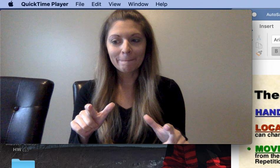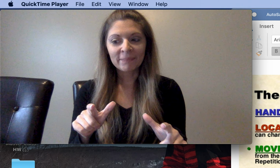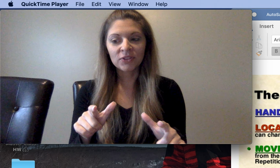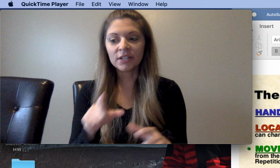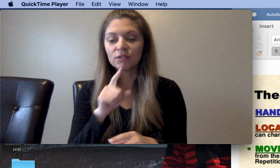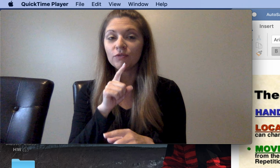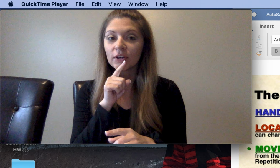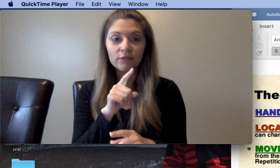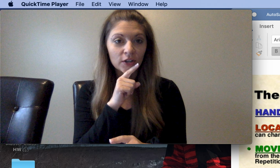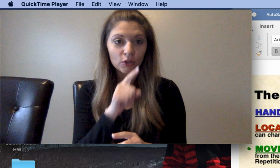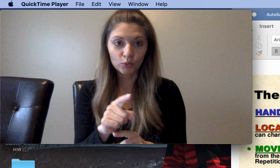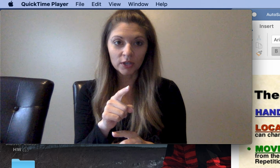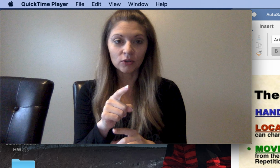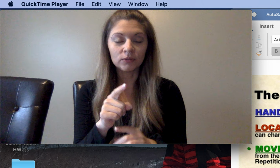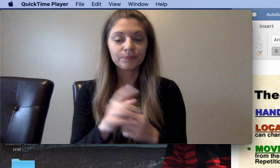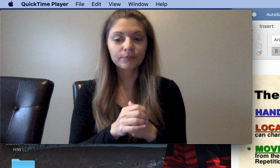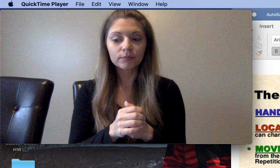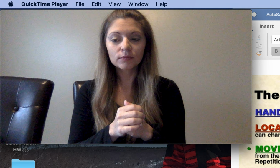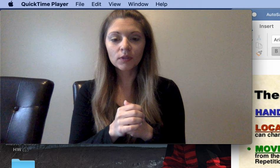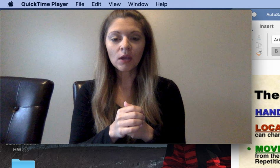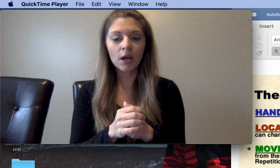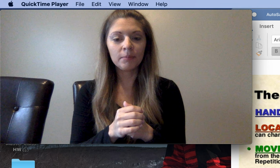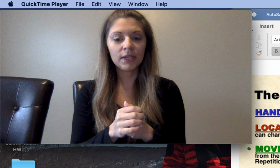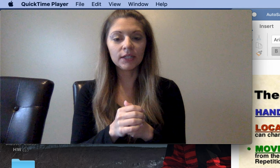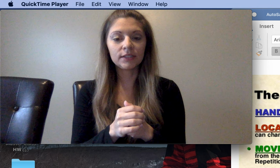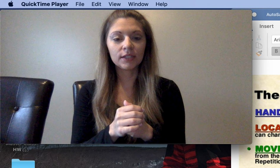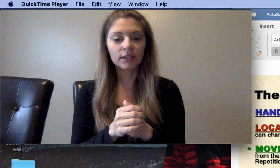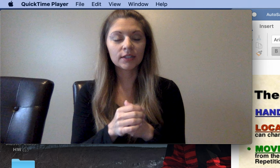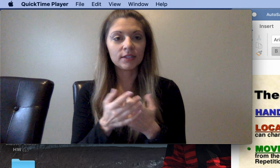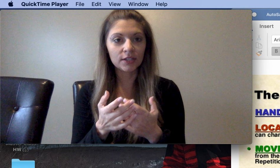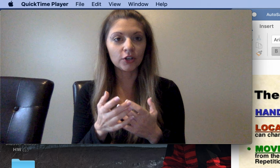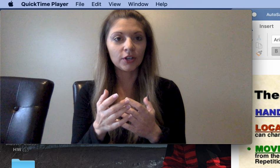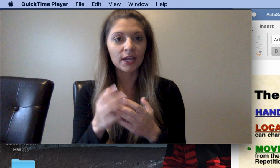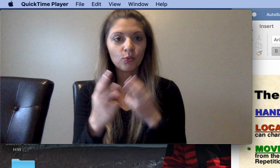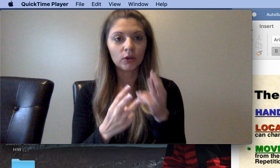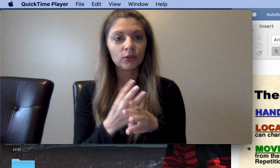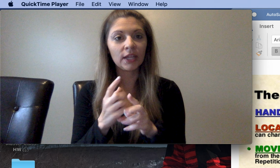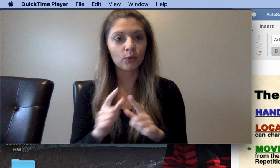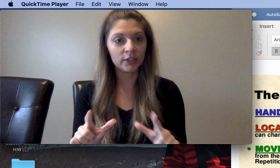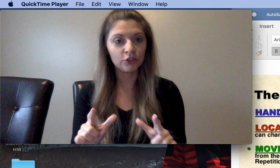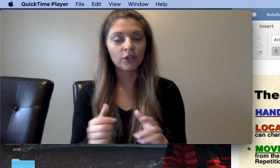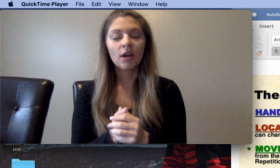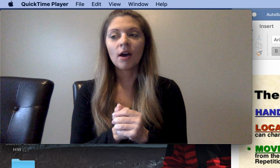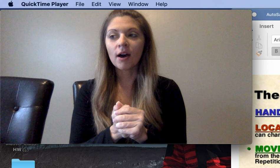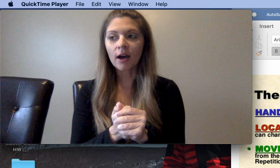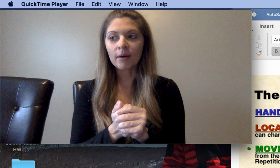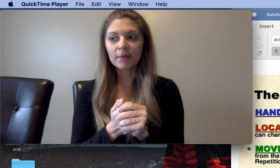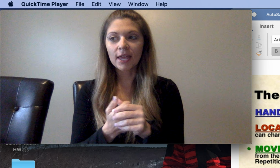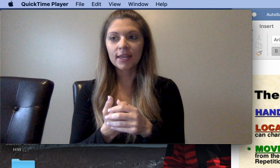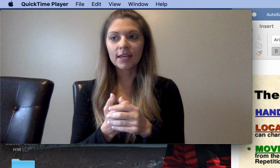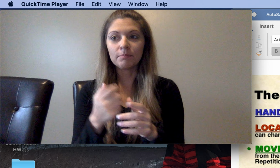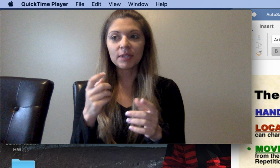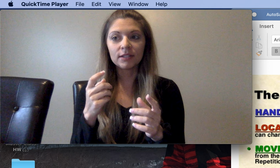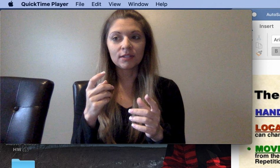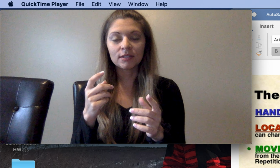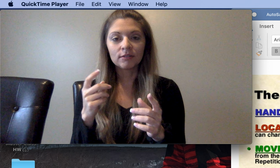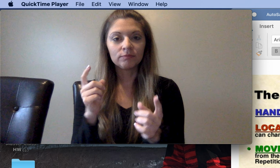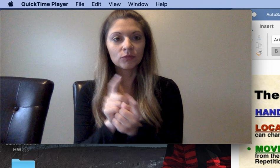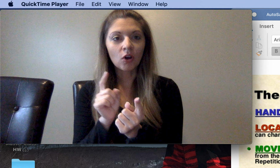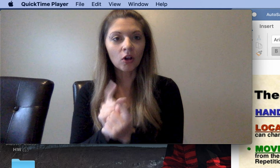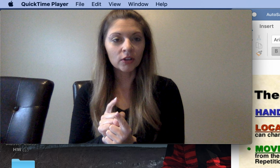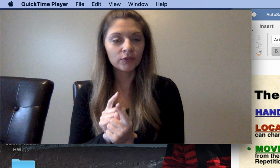language that is very, very real. It's considered a world language, and it